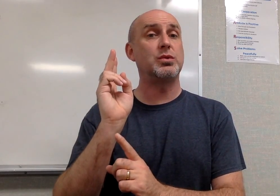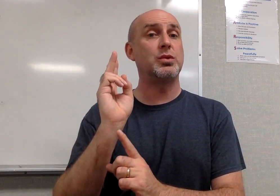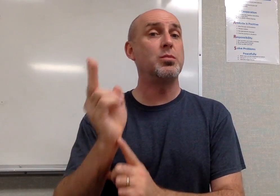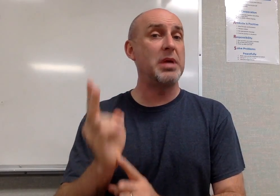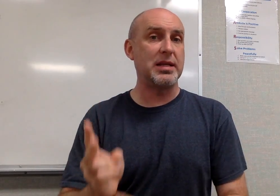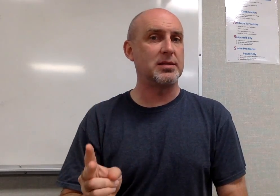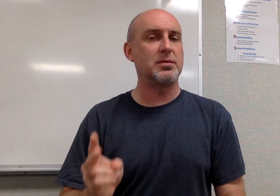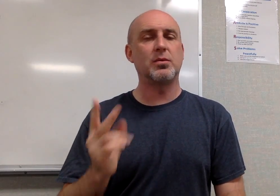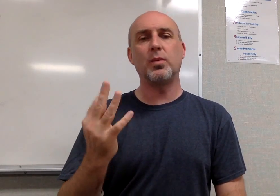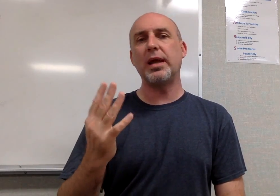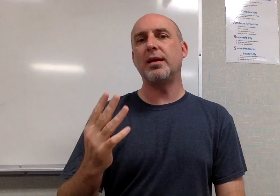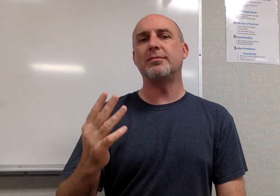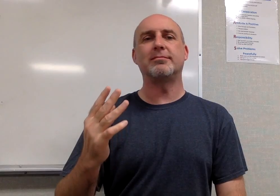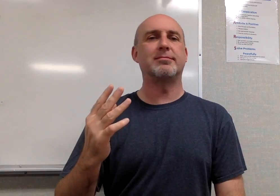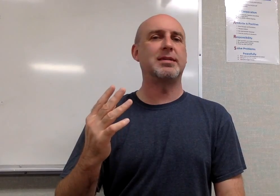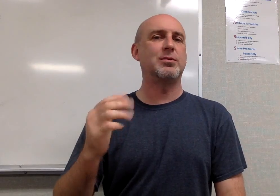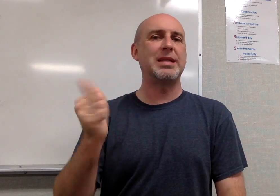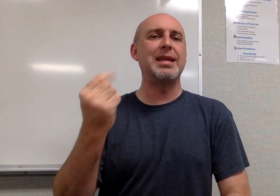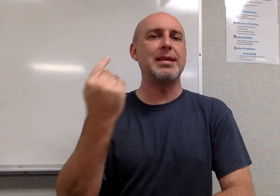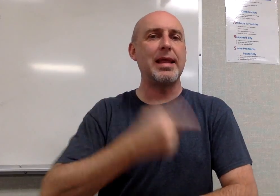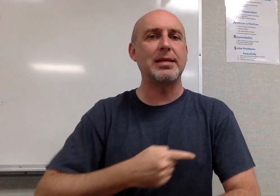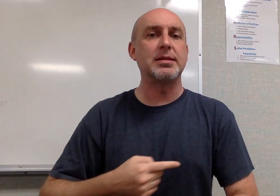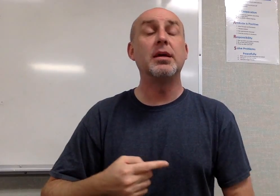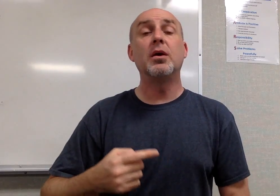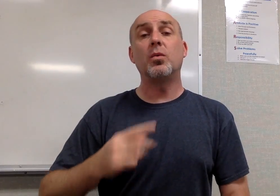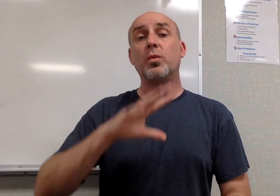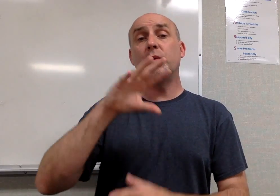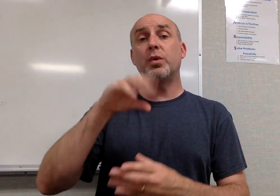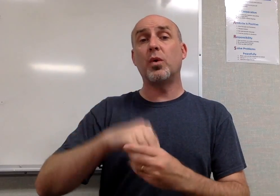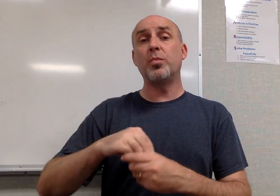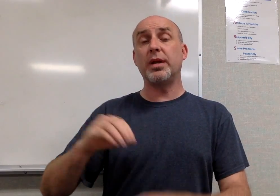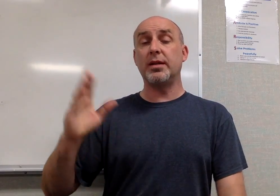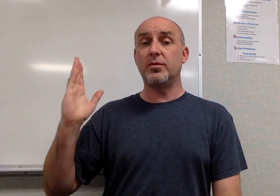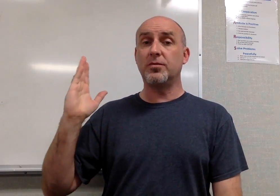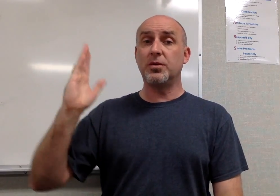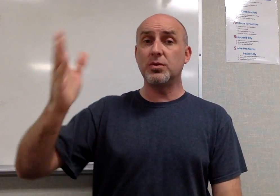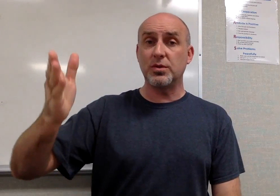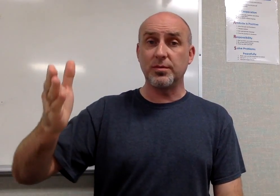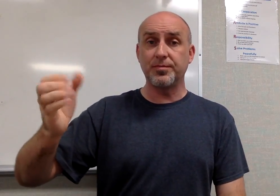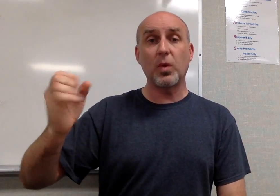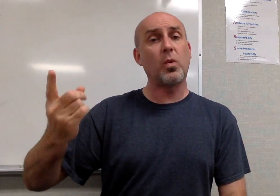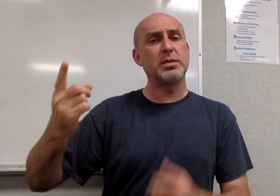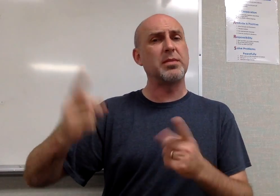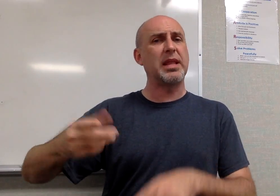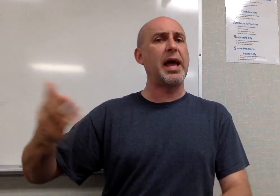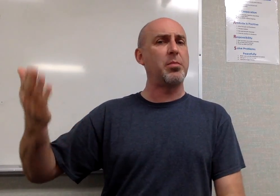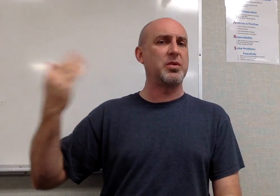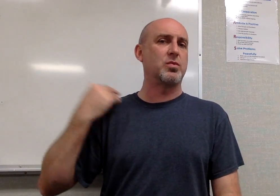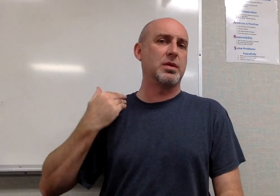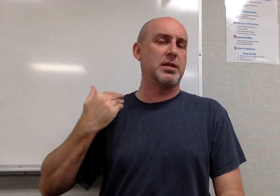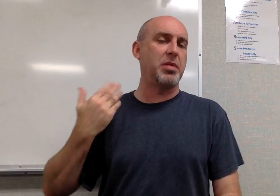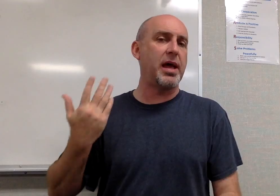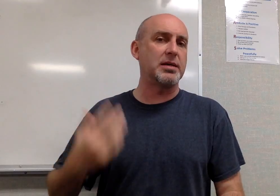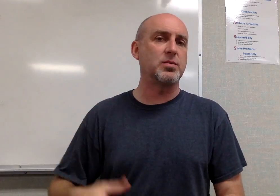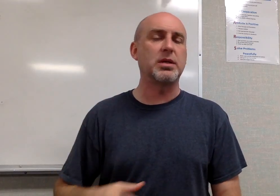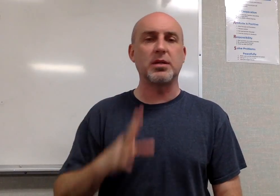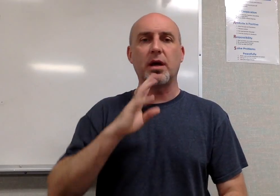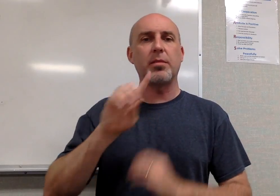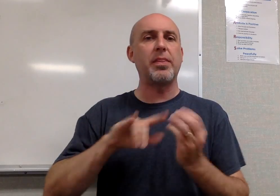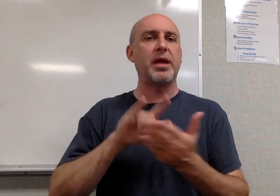2 minutes, or wait 10 days. We want to incorporate either the future or something that happened in the past. We can talk about that